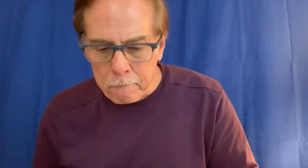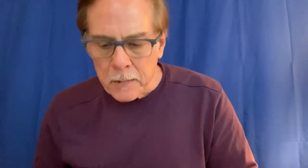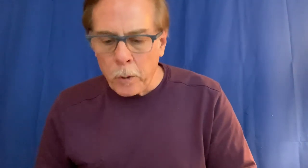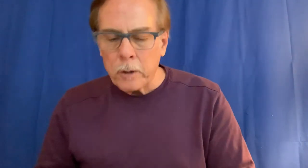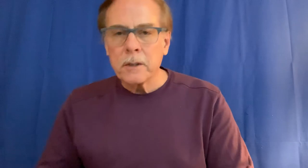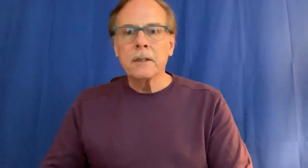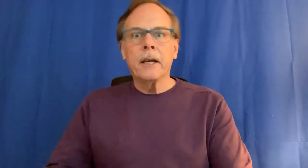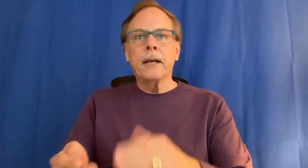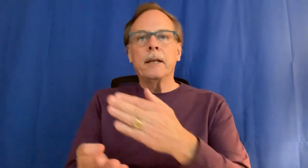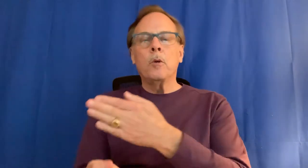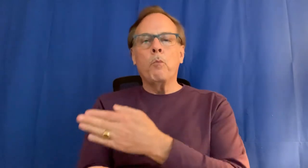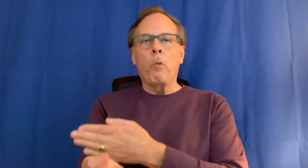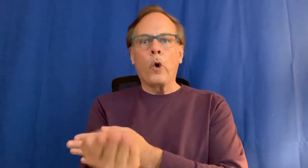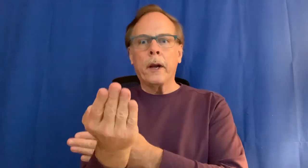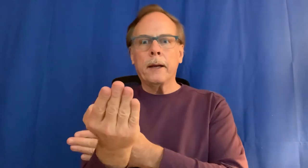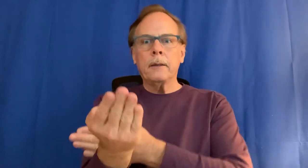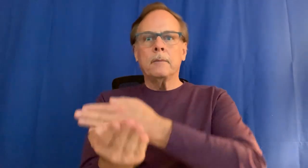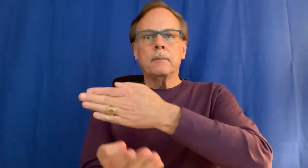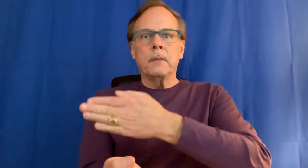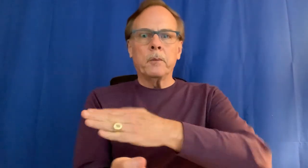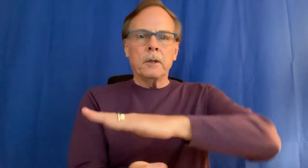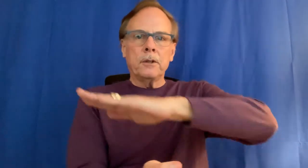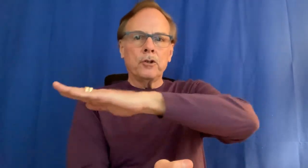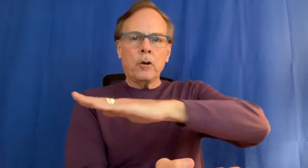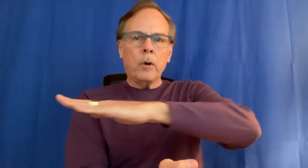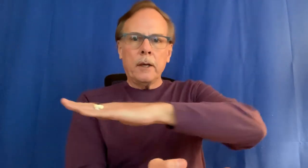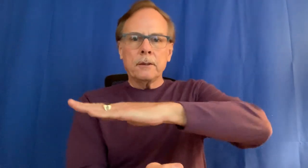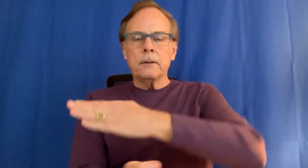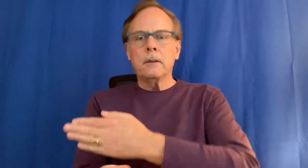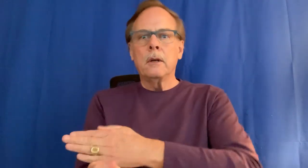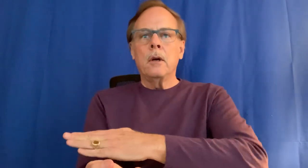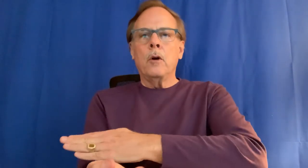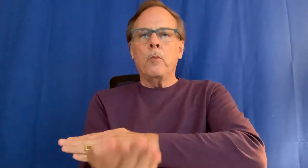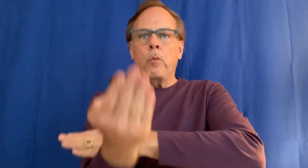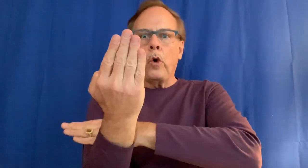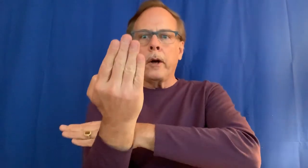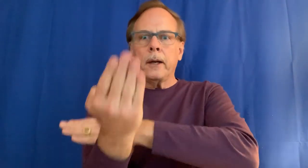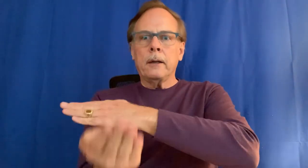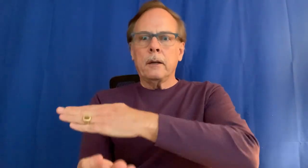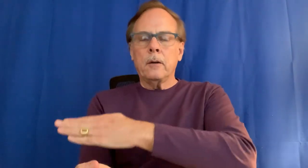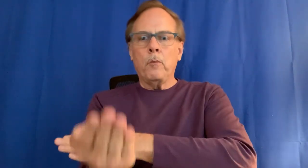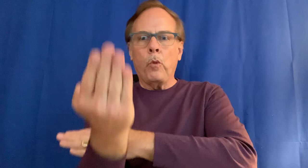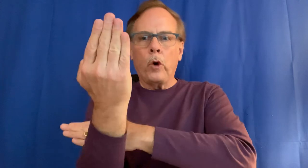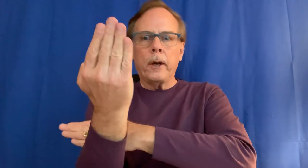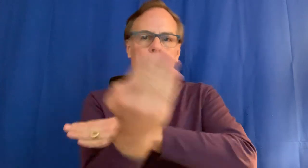It's parts of the day, morning. Remember, this is your horizon. Morning, morning,